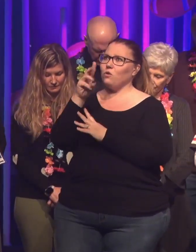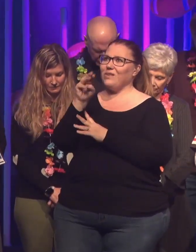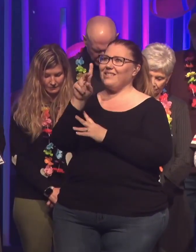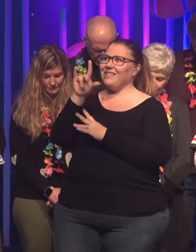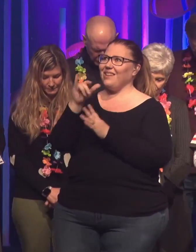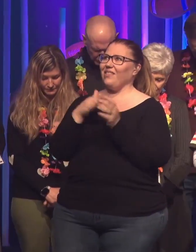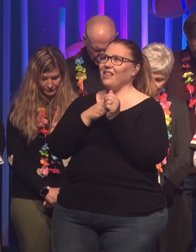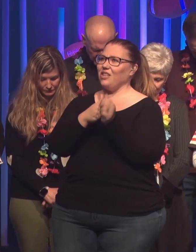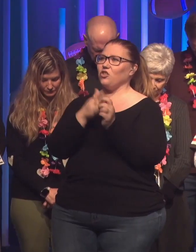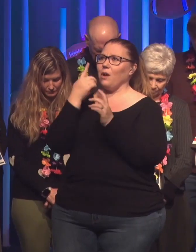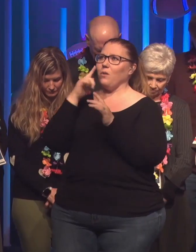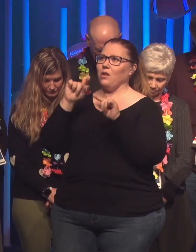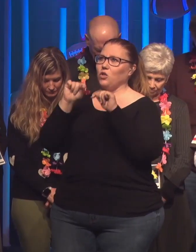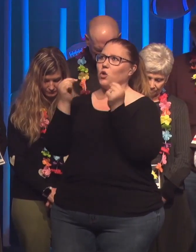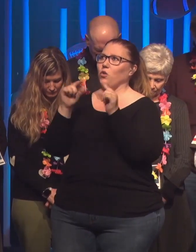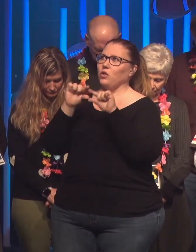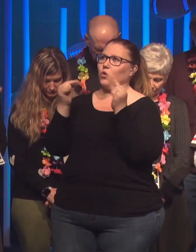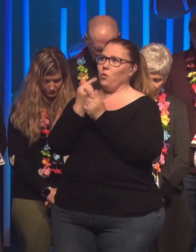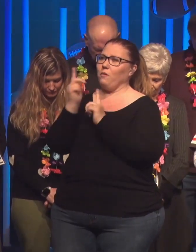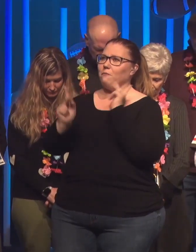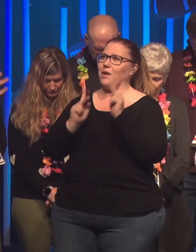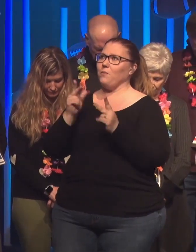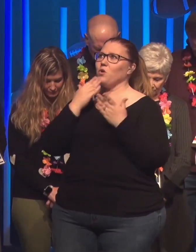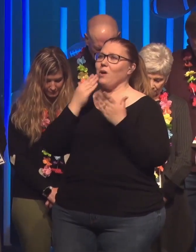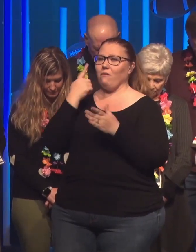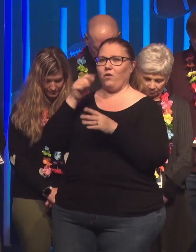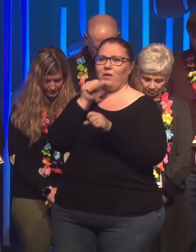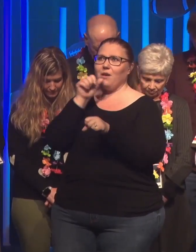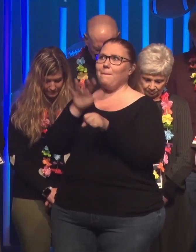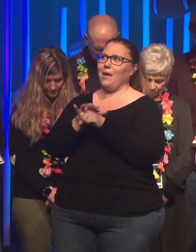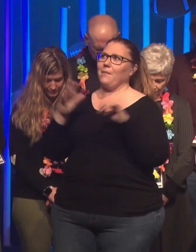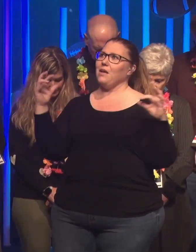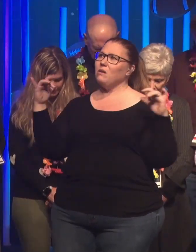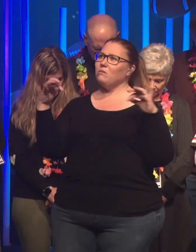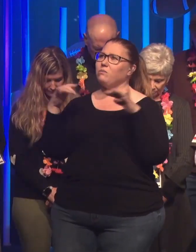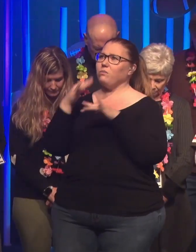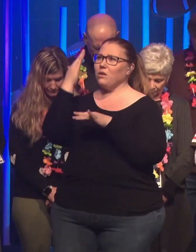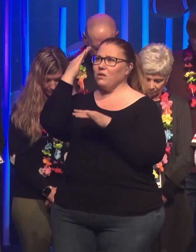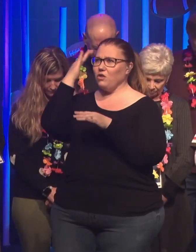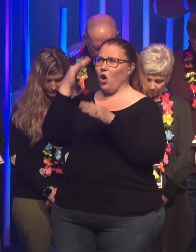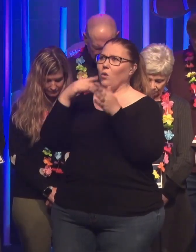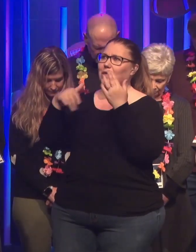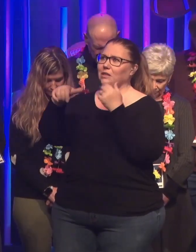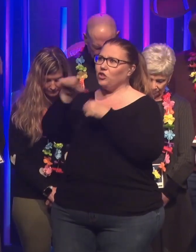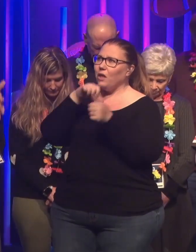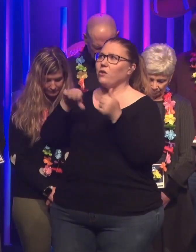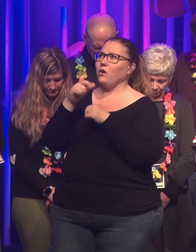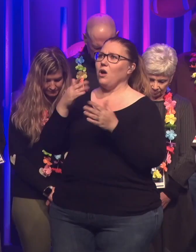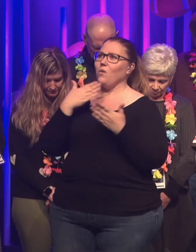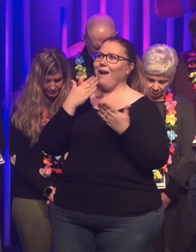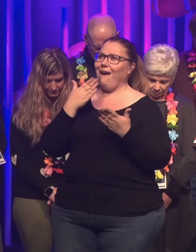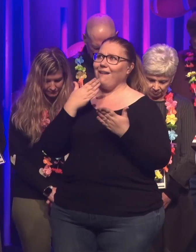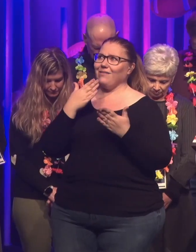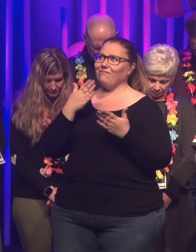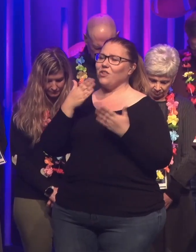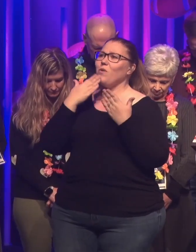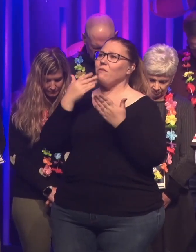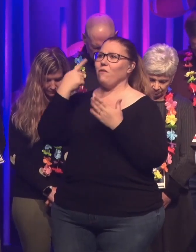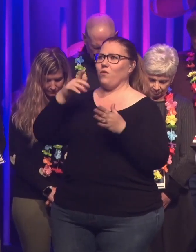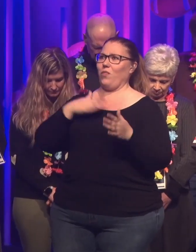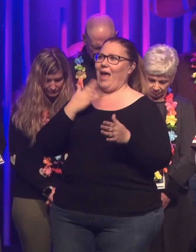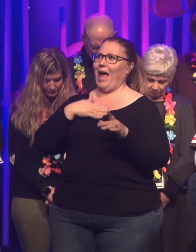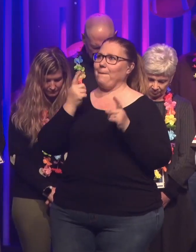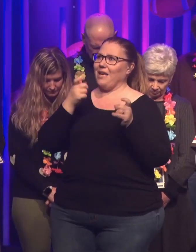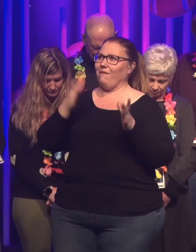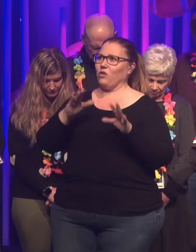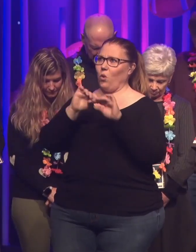her leadership with this group of people. We're grateful for their commitment to come together, to get to know one another. We're grateful for the Happy Givers, the organization that's there